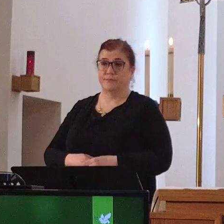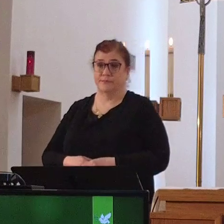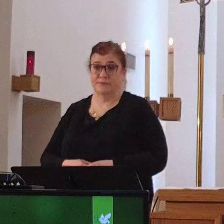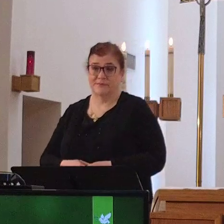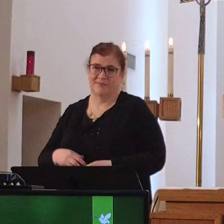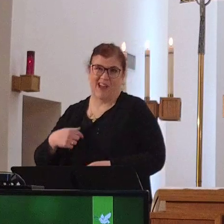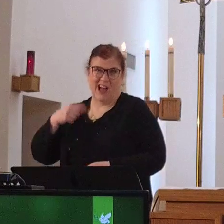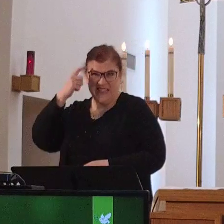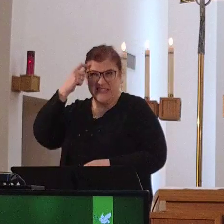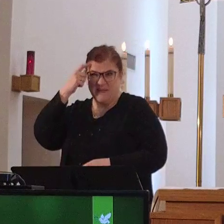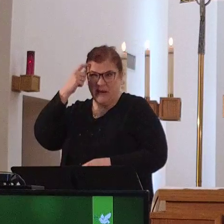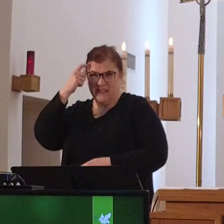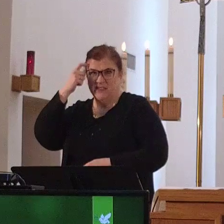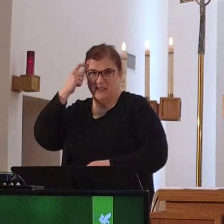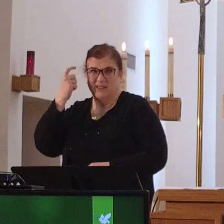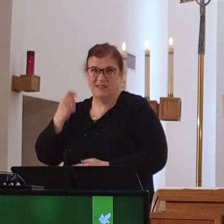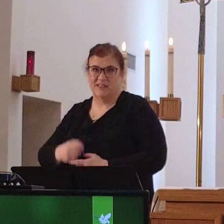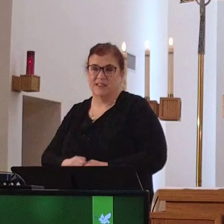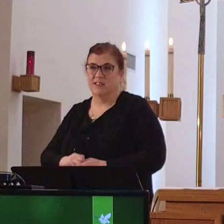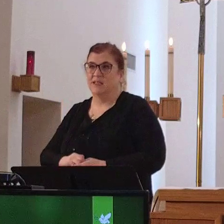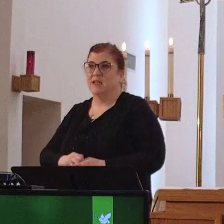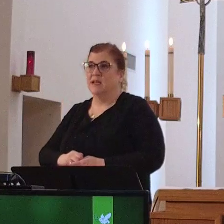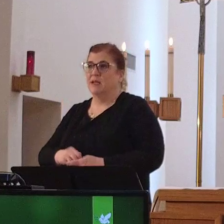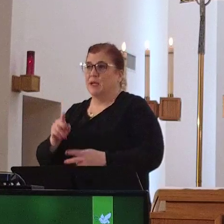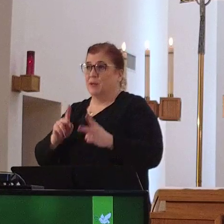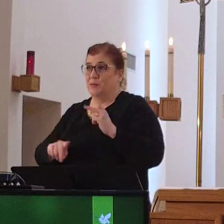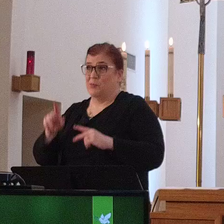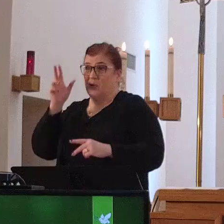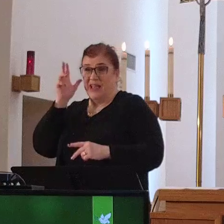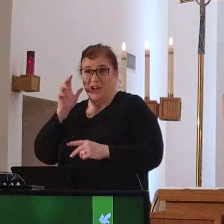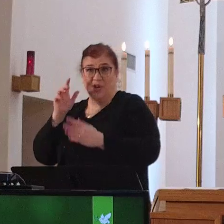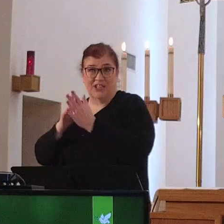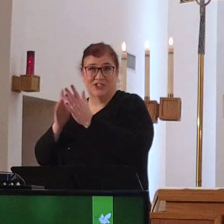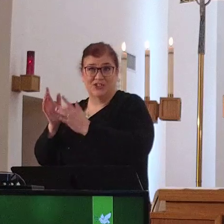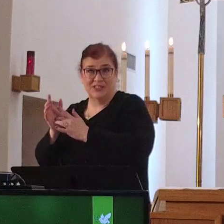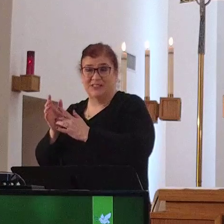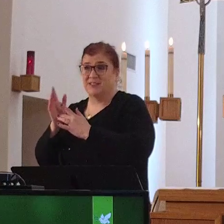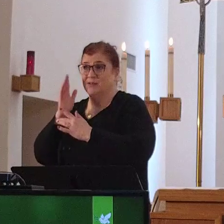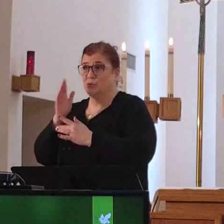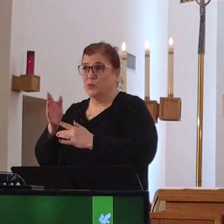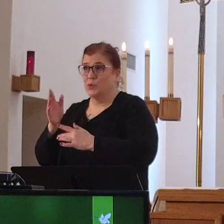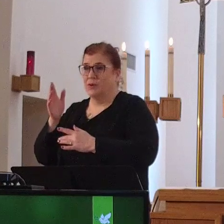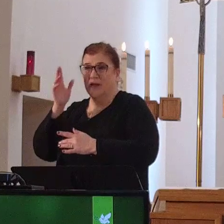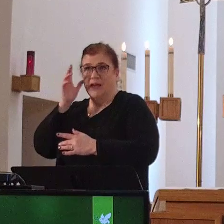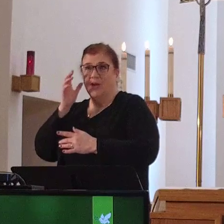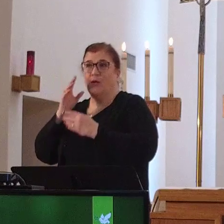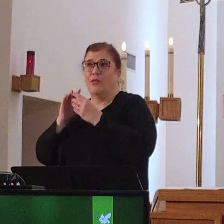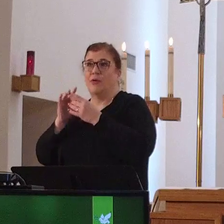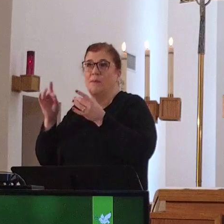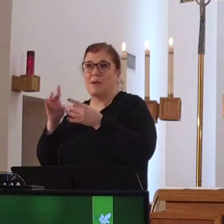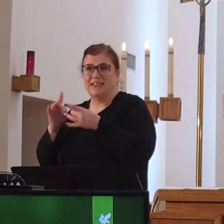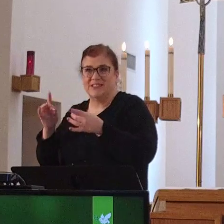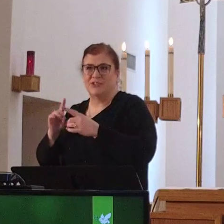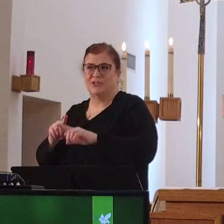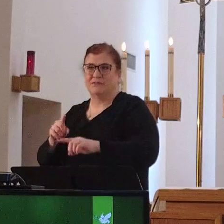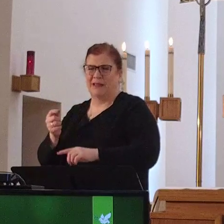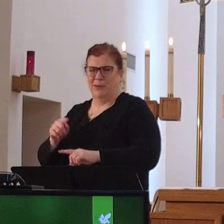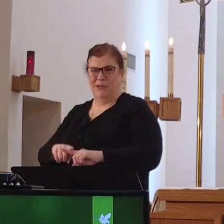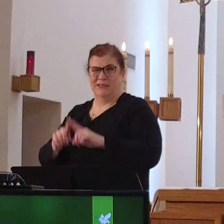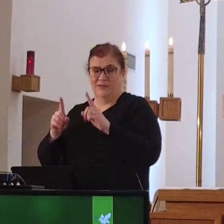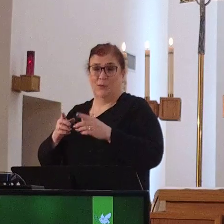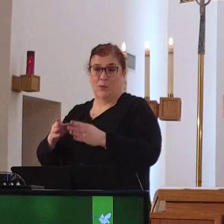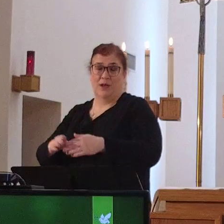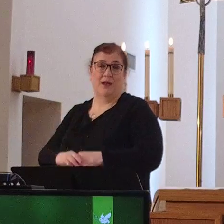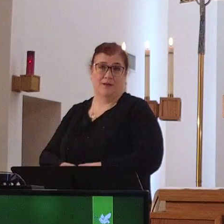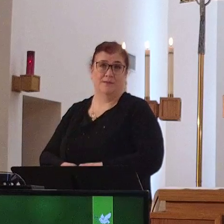I suspect that those hearing Jesus would hear that message in a little bit different